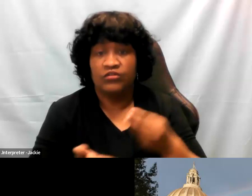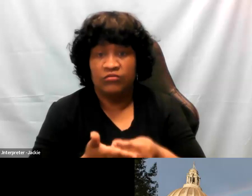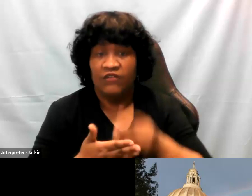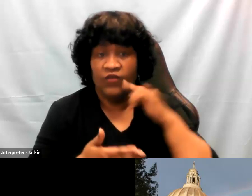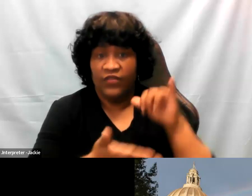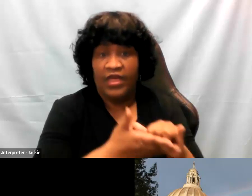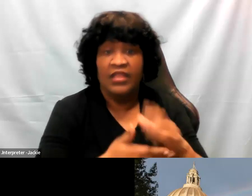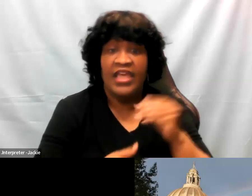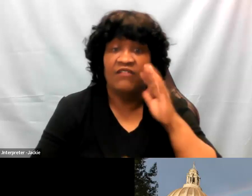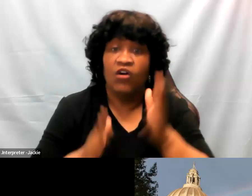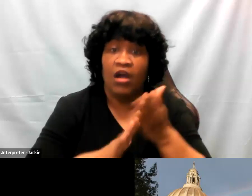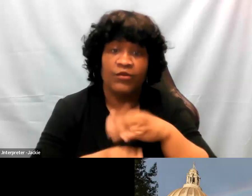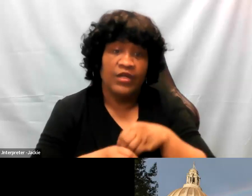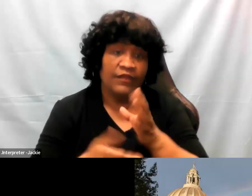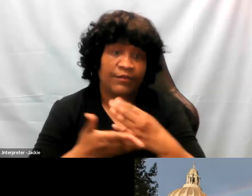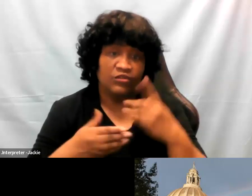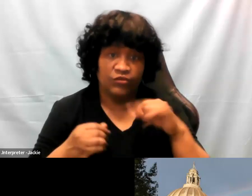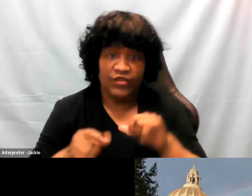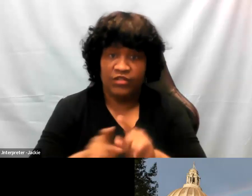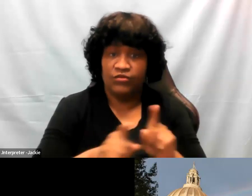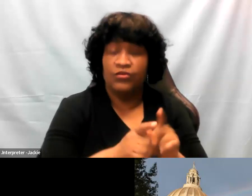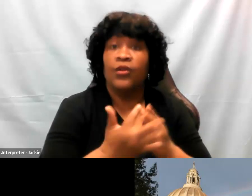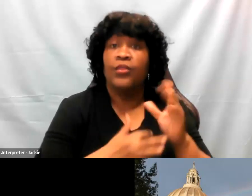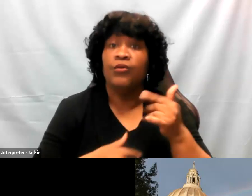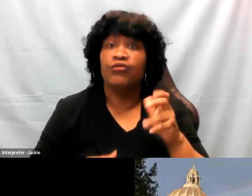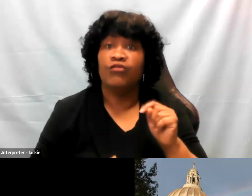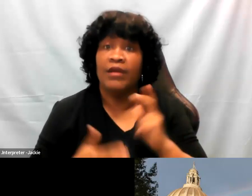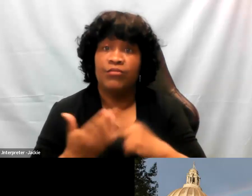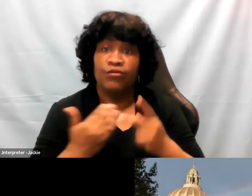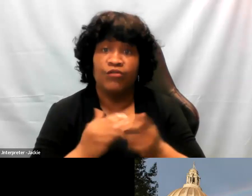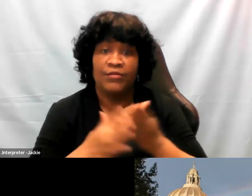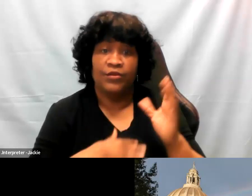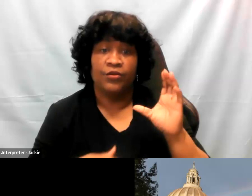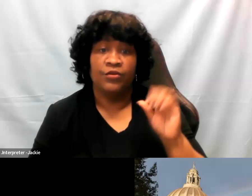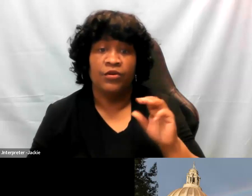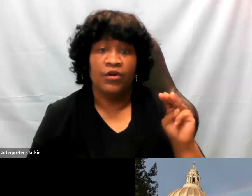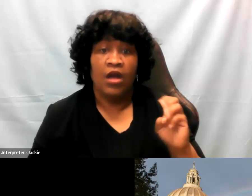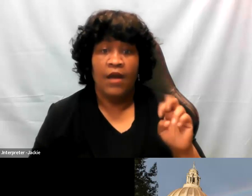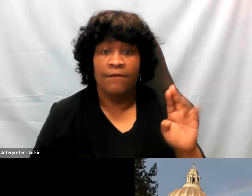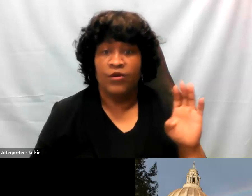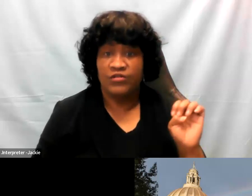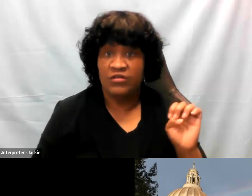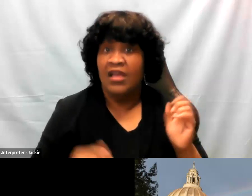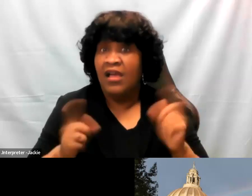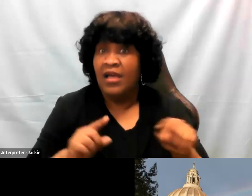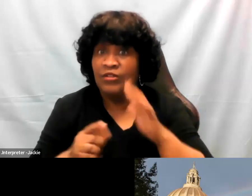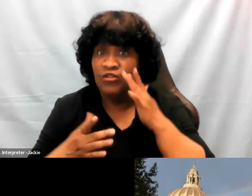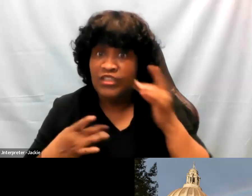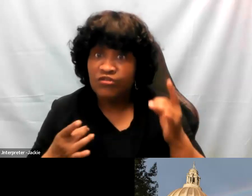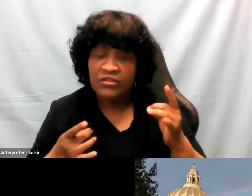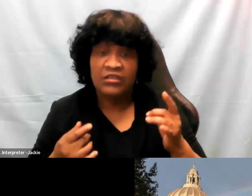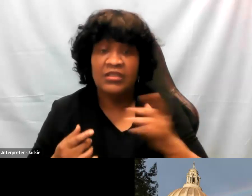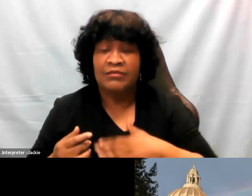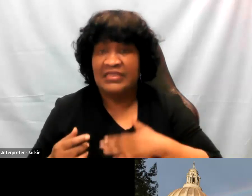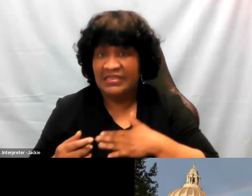operating in the budget to do that. This is through a grant program through Commerce. So anyone who's interested, please